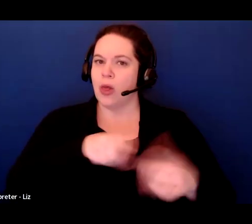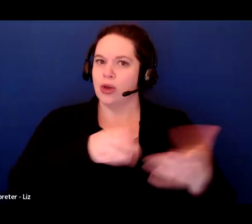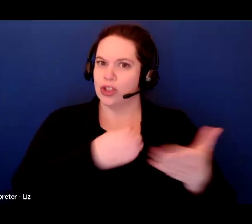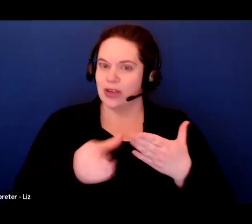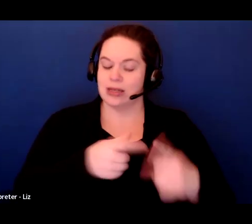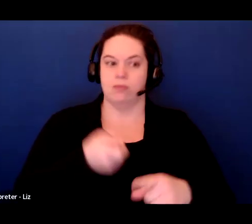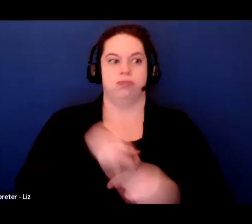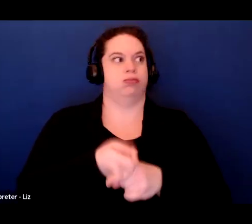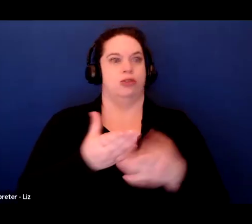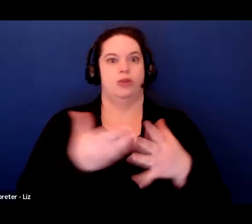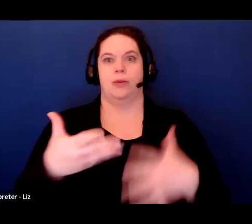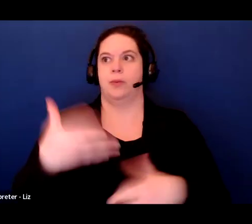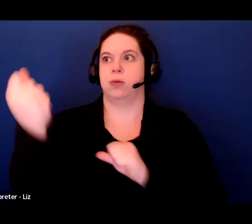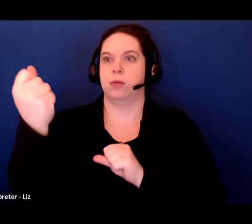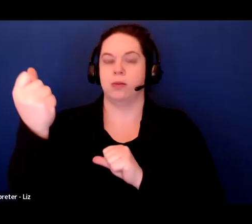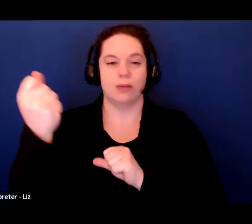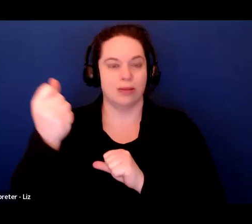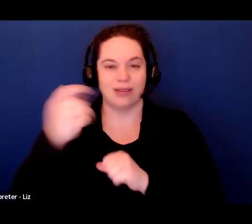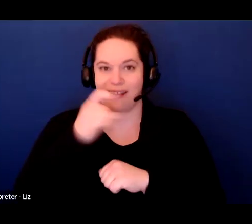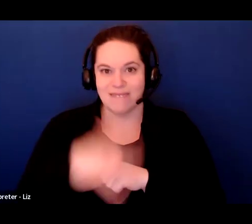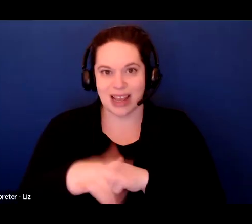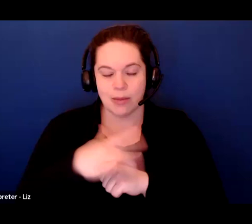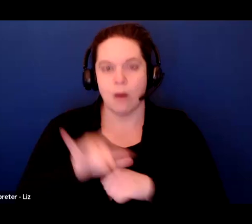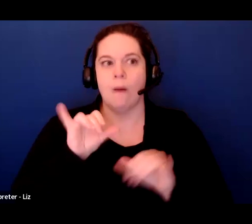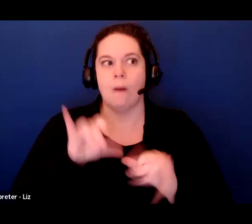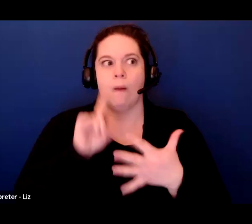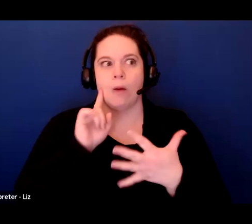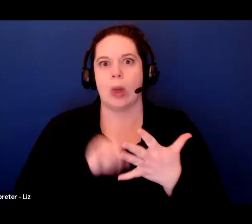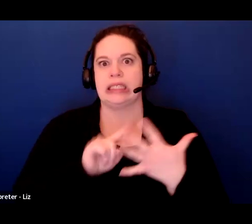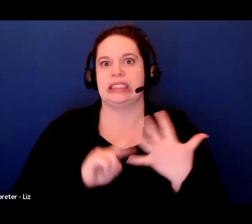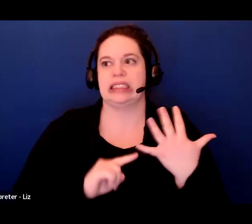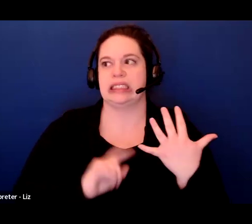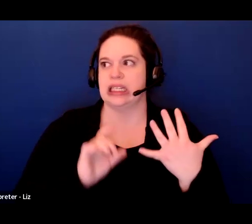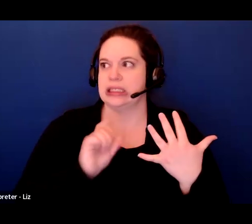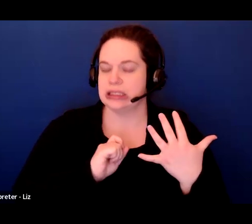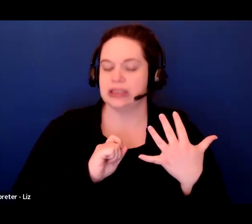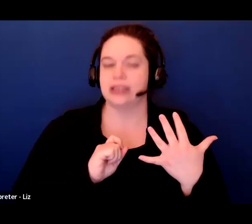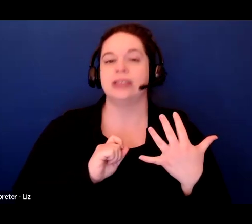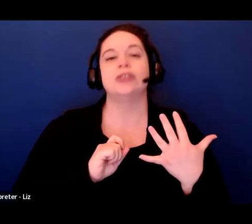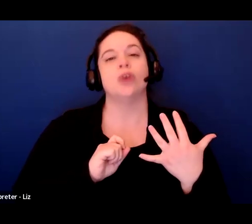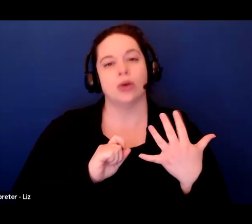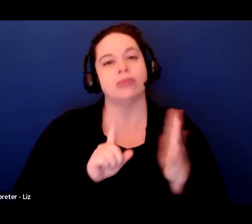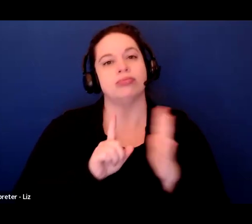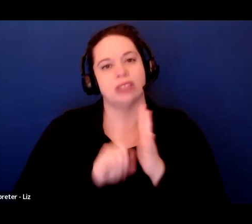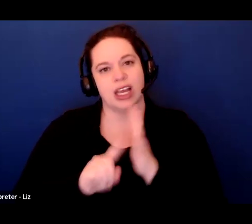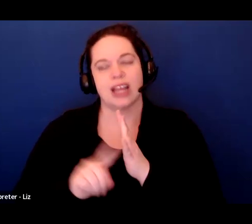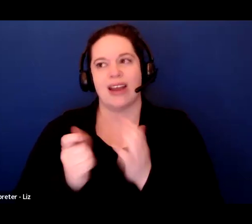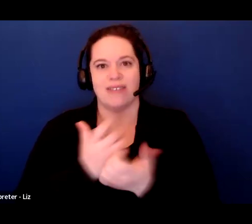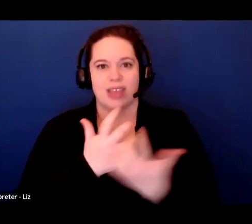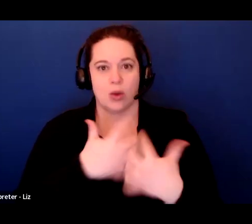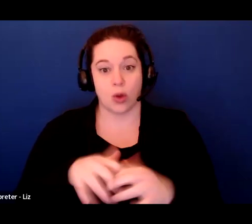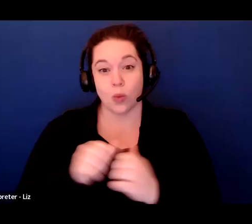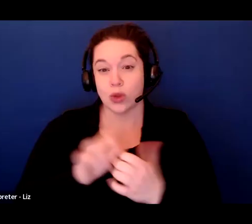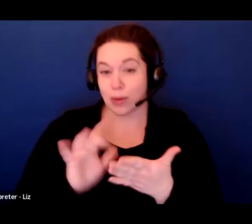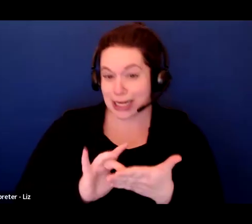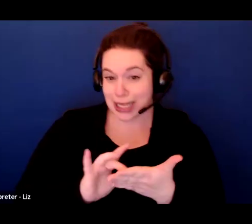until the services aren't there. So, check into how all that works, your medication, if you're housebound, because boy, I sure was